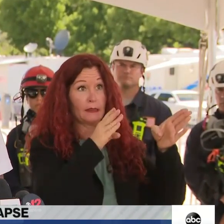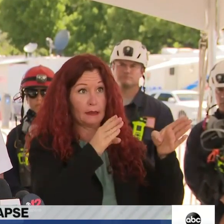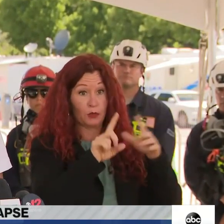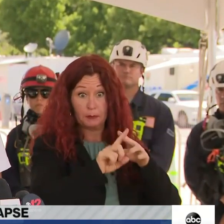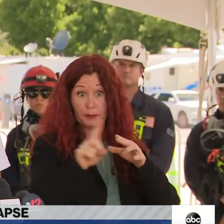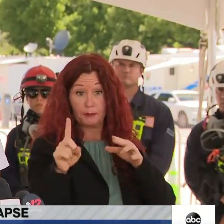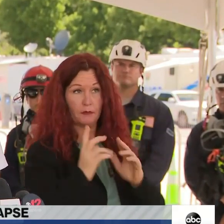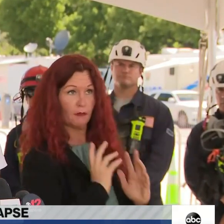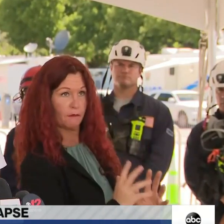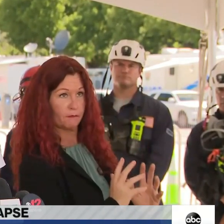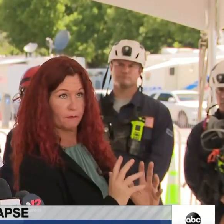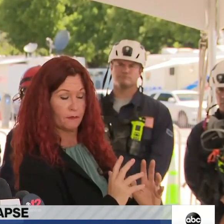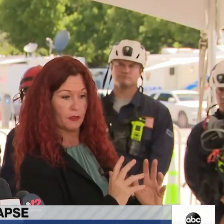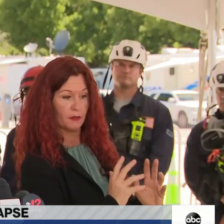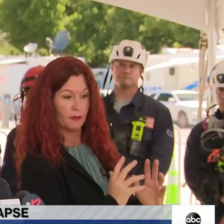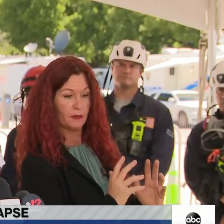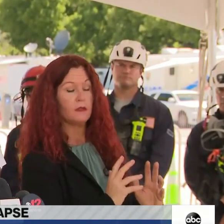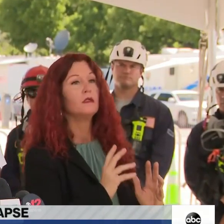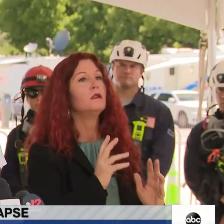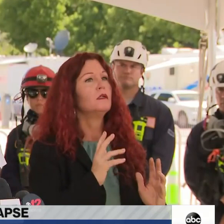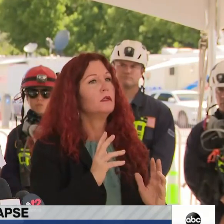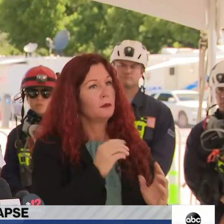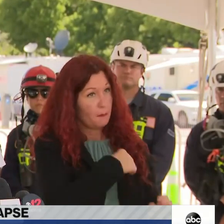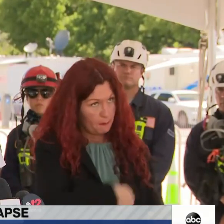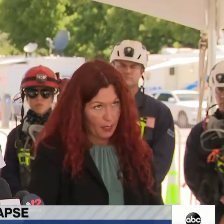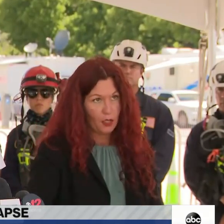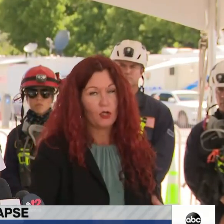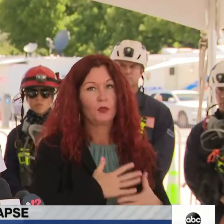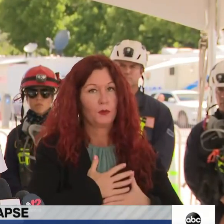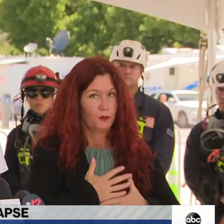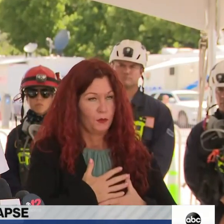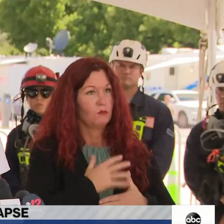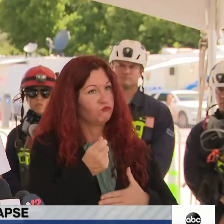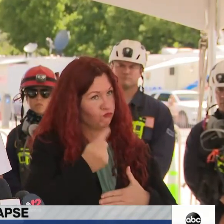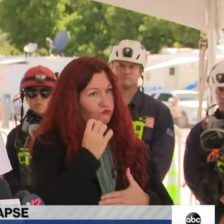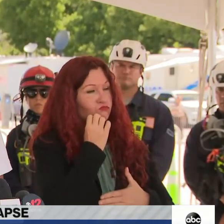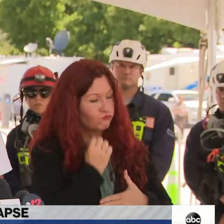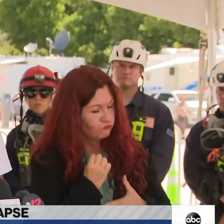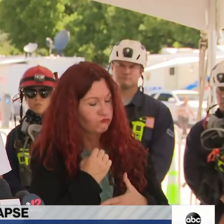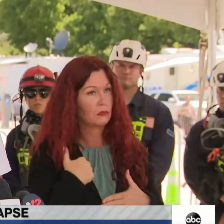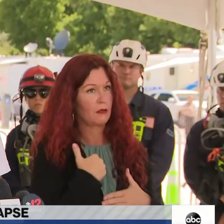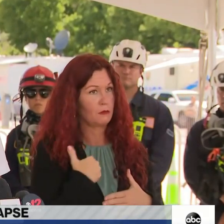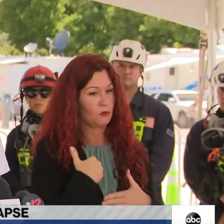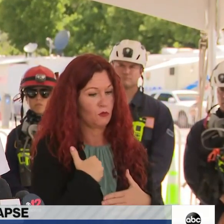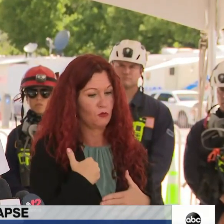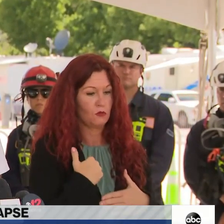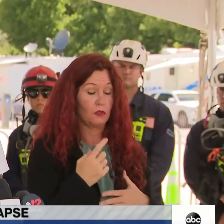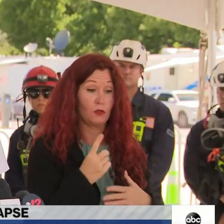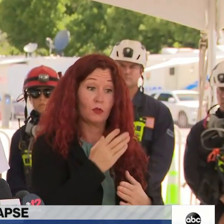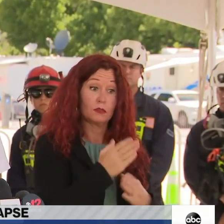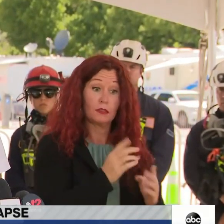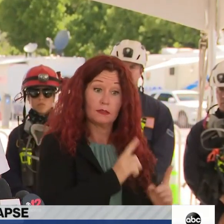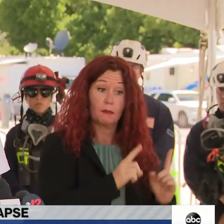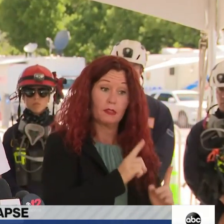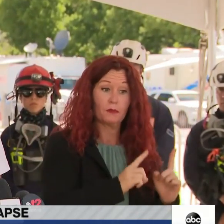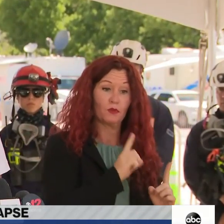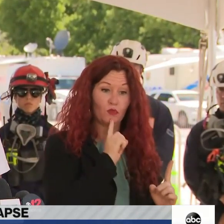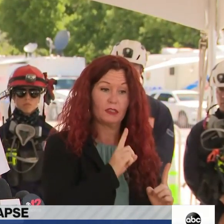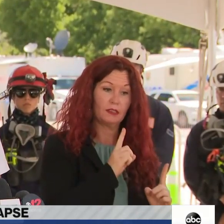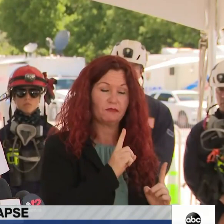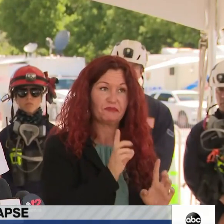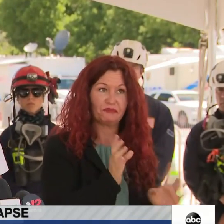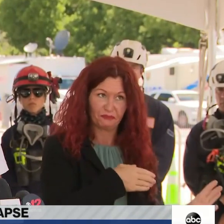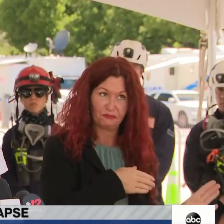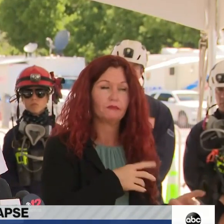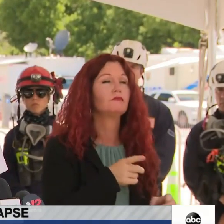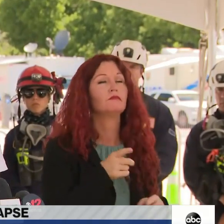is appreciated, and you know, while there are some that probably aren't as focused on that, she focuses on